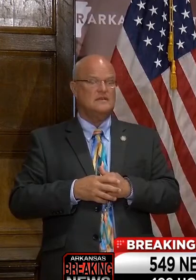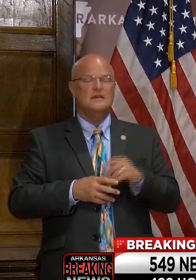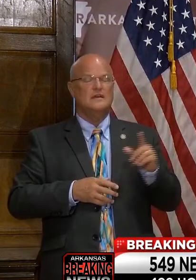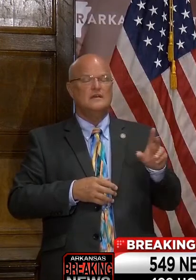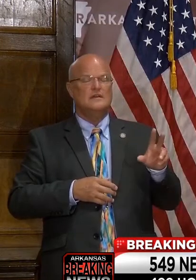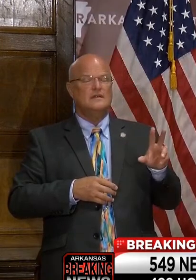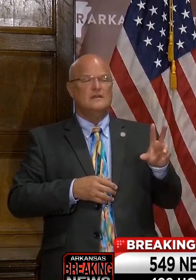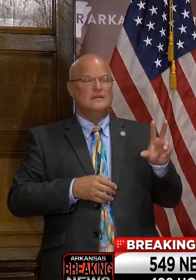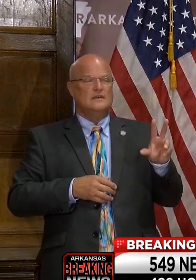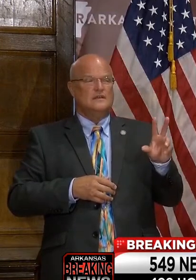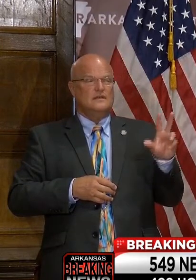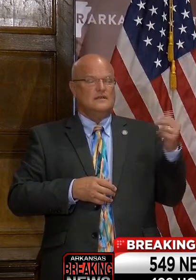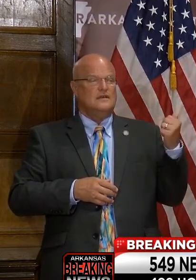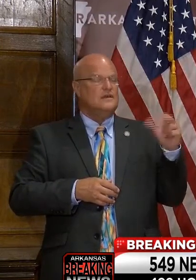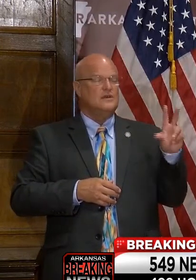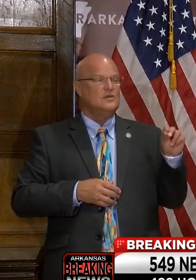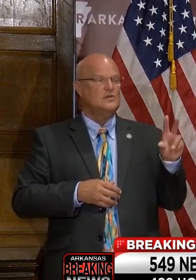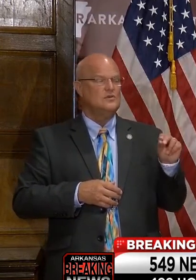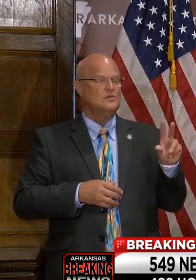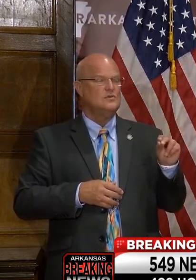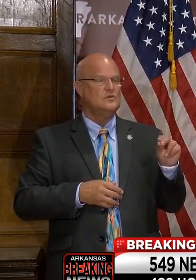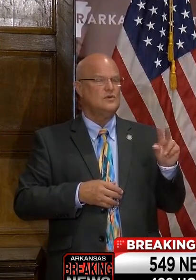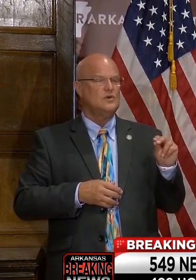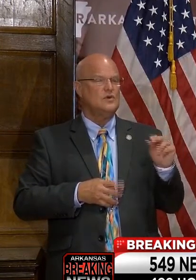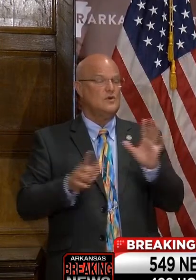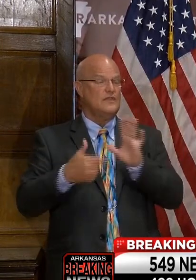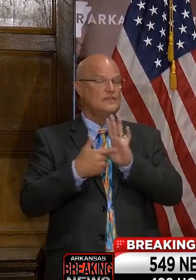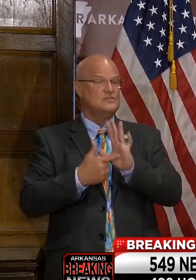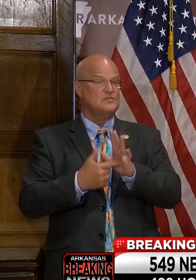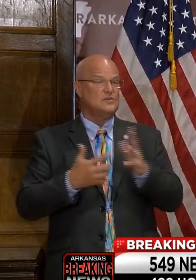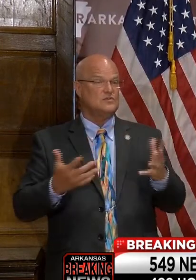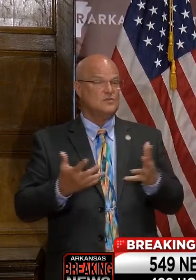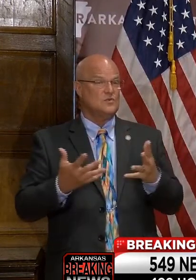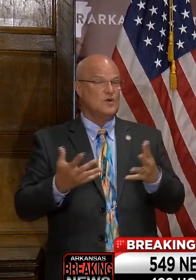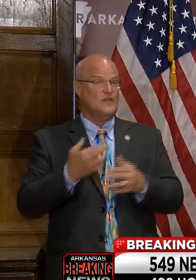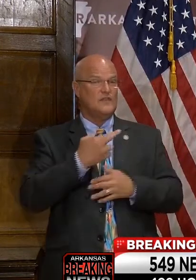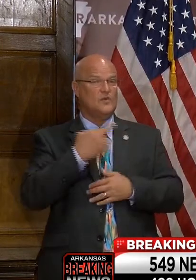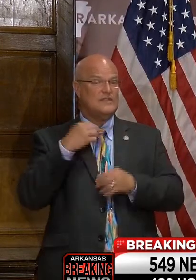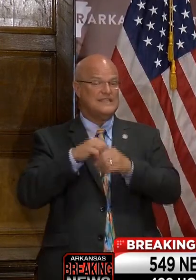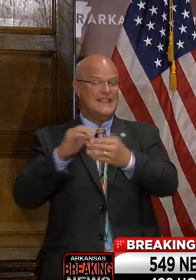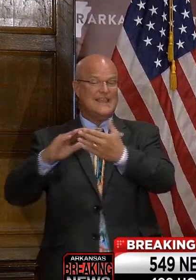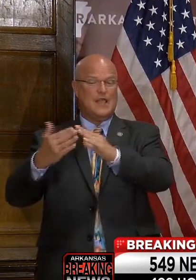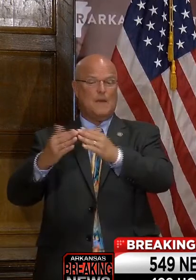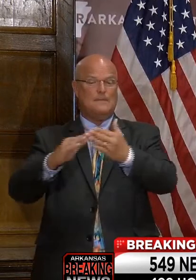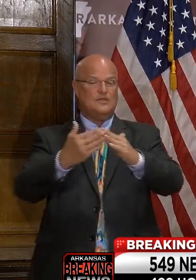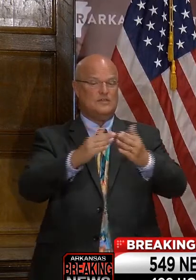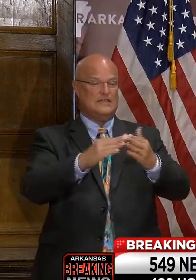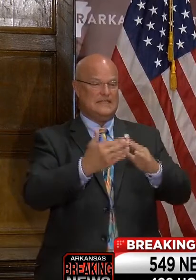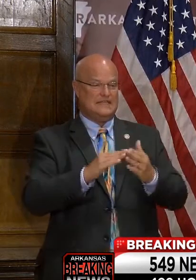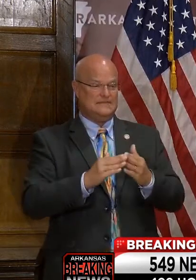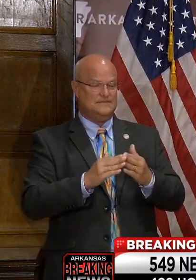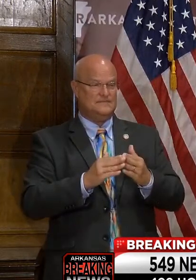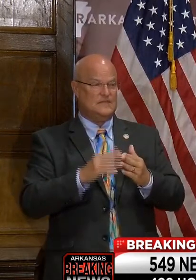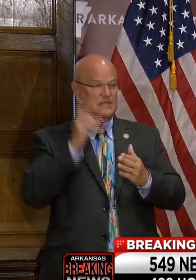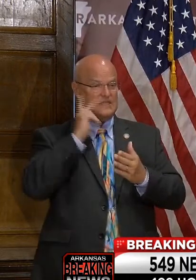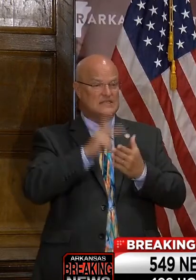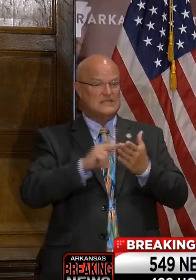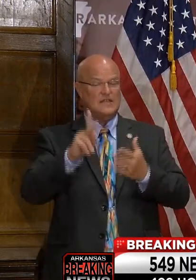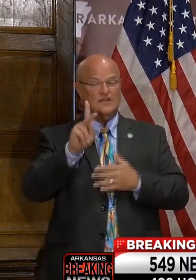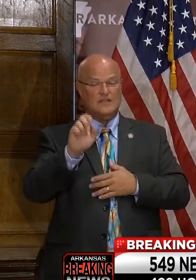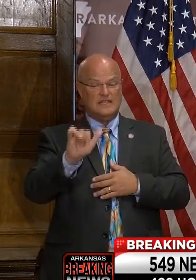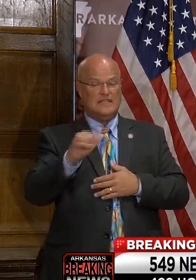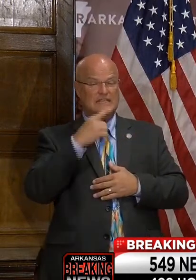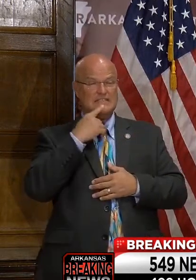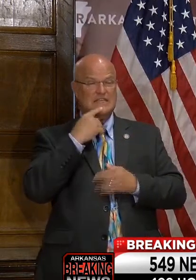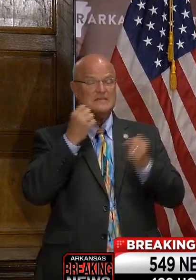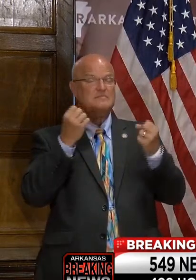No, of course, what this shows them is the risk in the community. And as Secretary Key said, there's